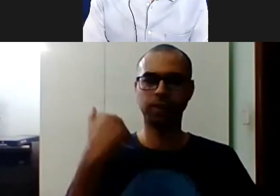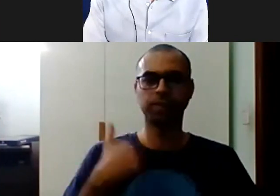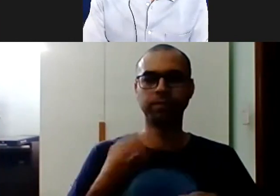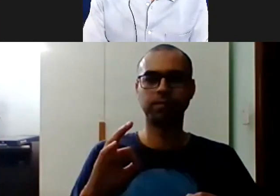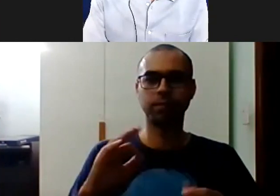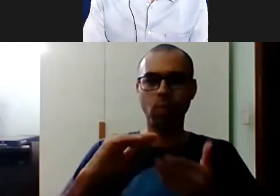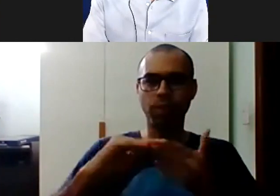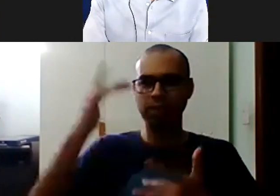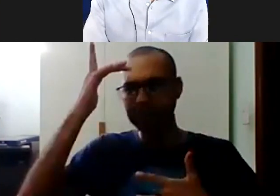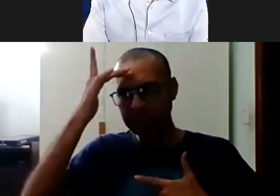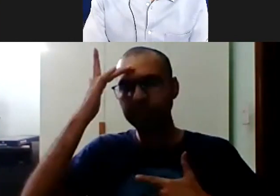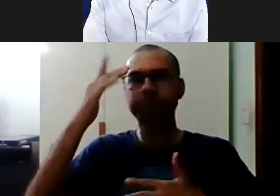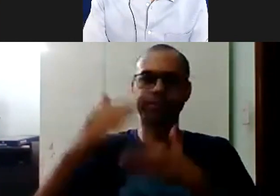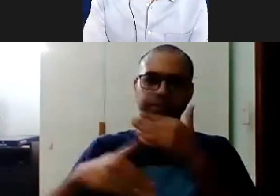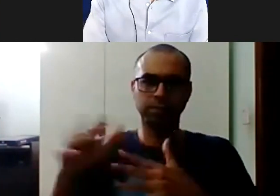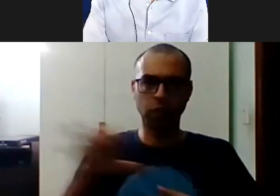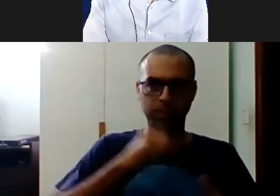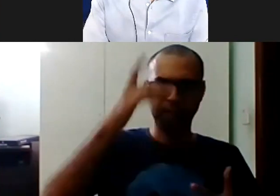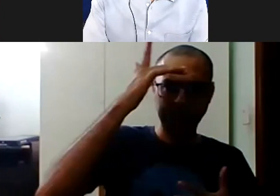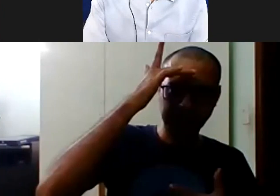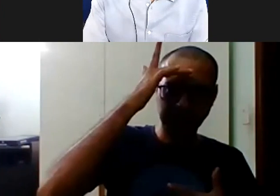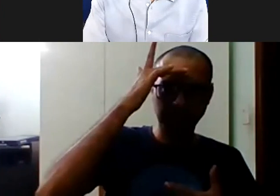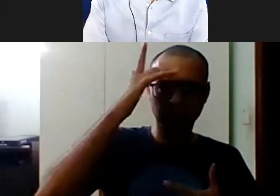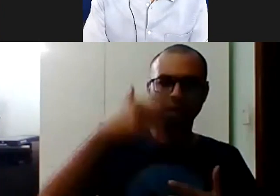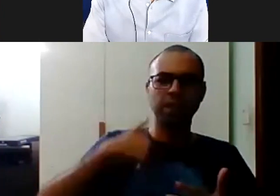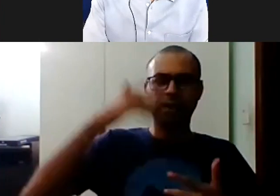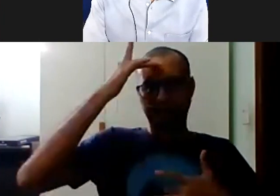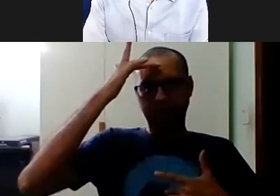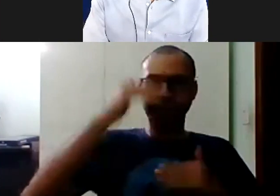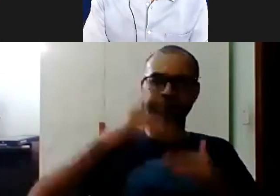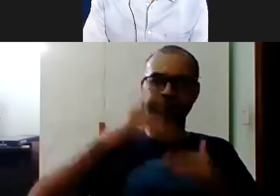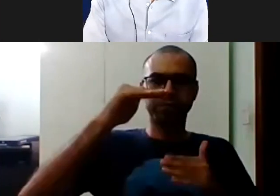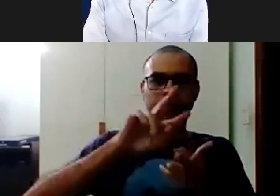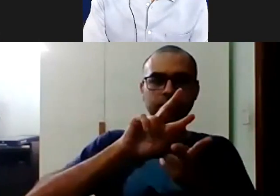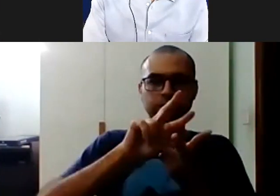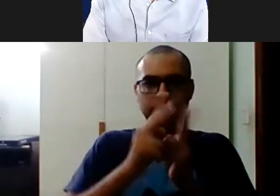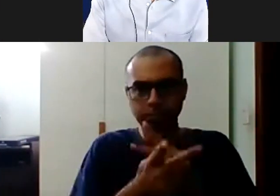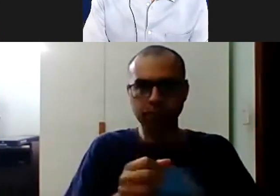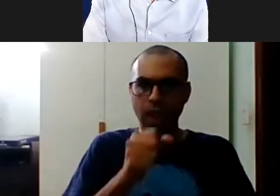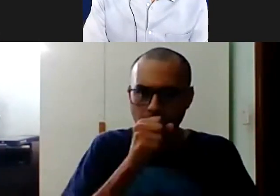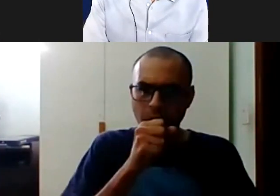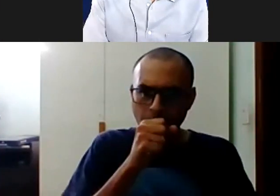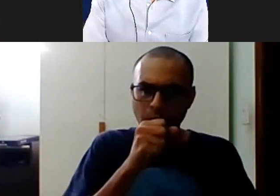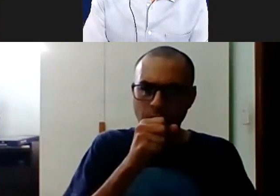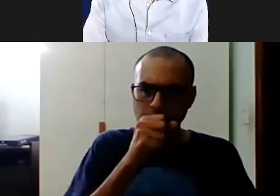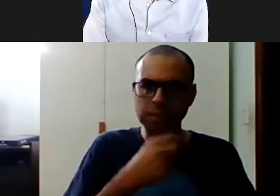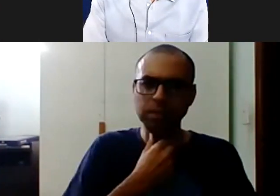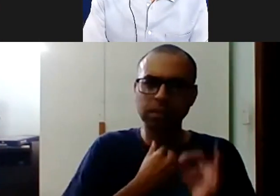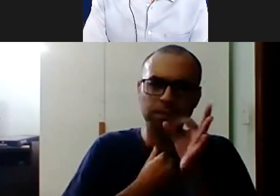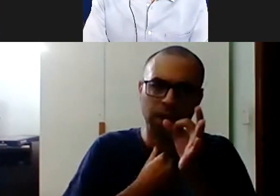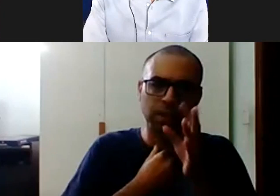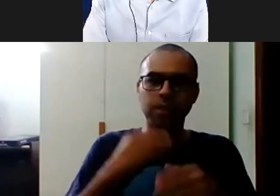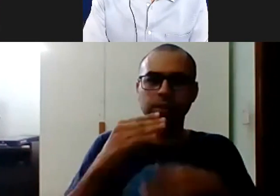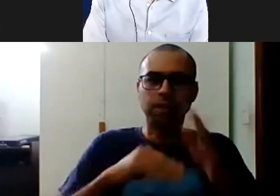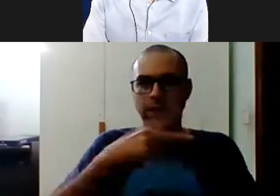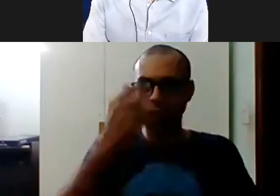a month back, my wife fell sick, and you know, I also felt sick. We were both sick, and eventually, you know, then we started